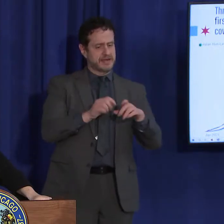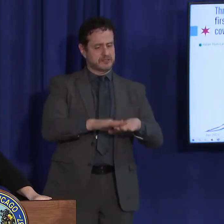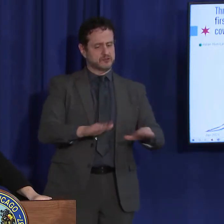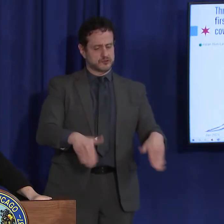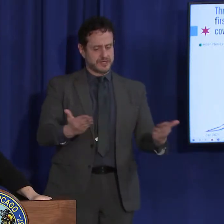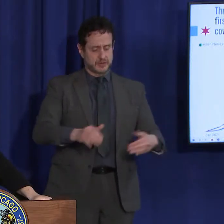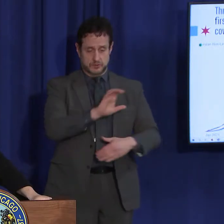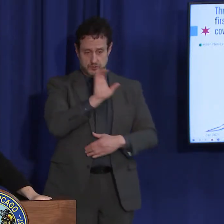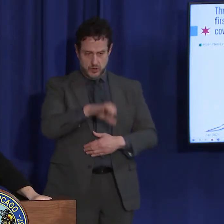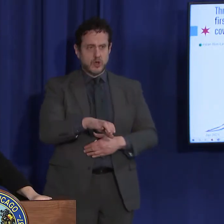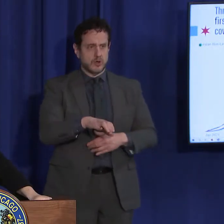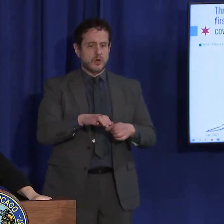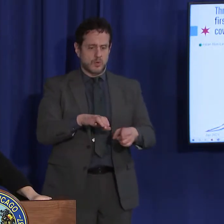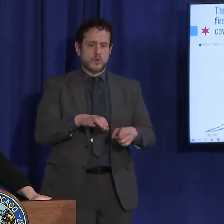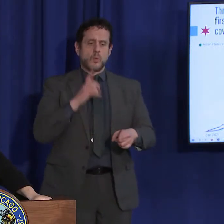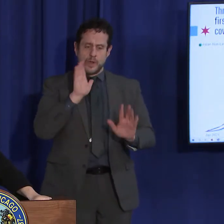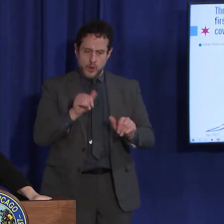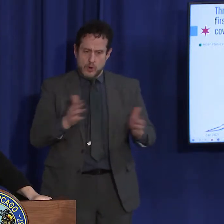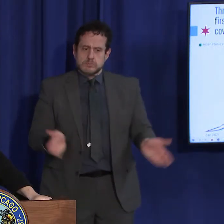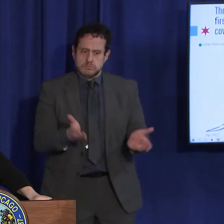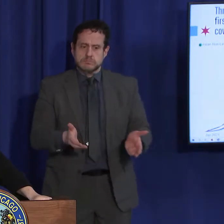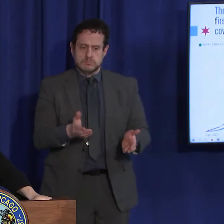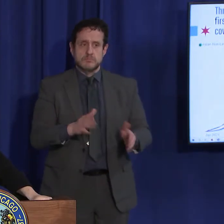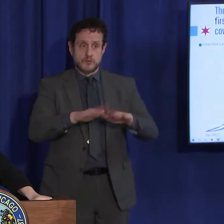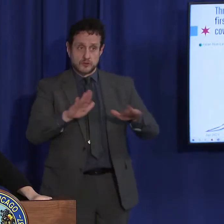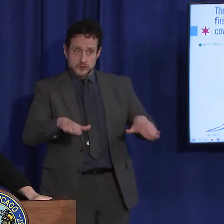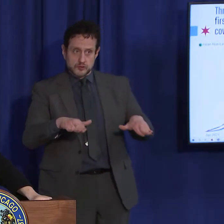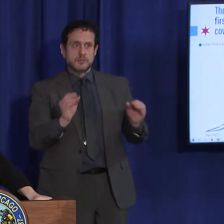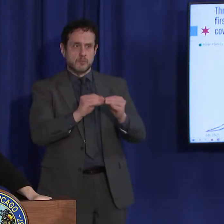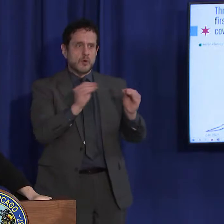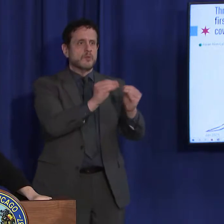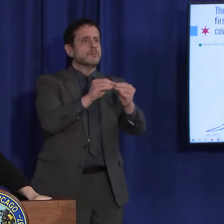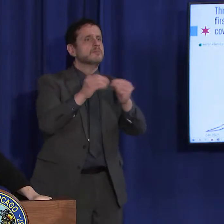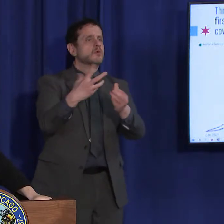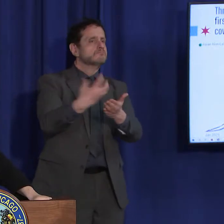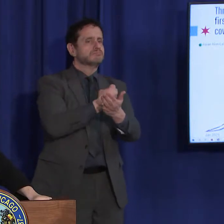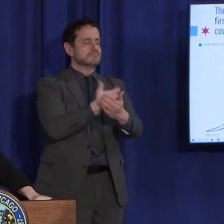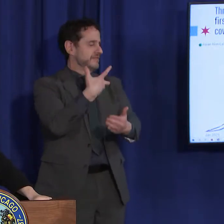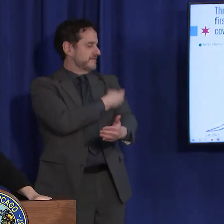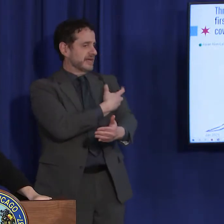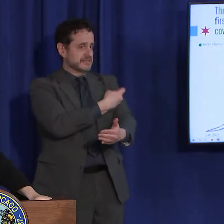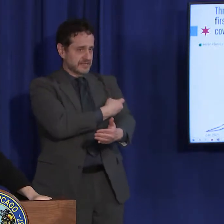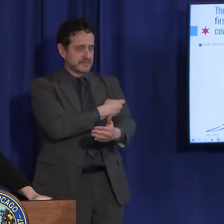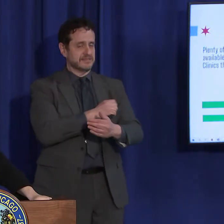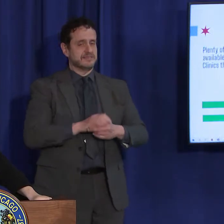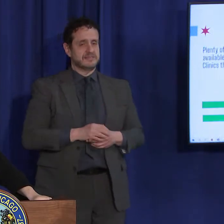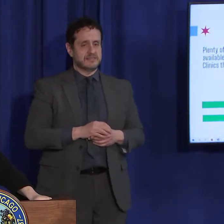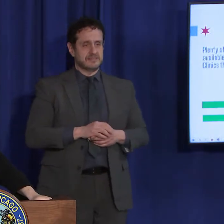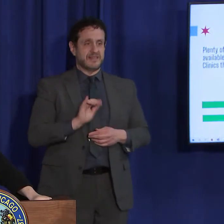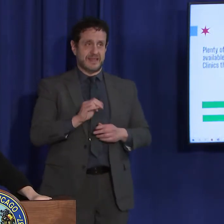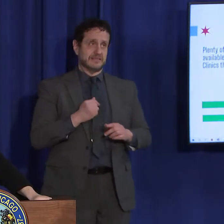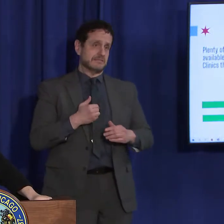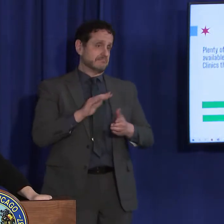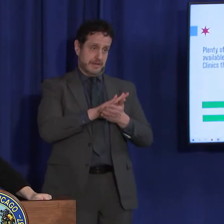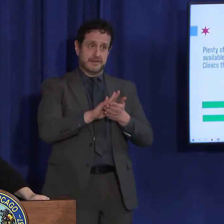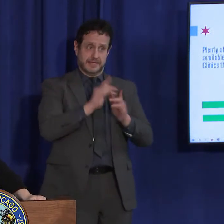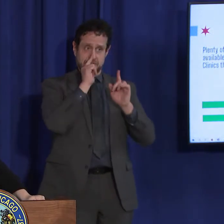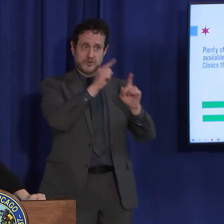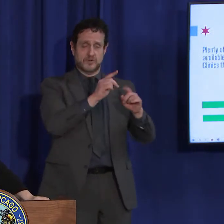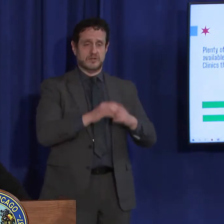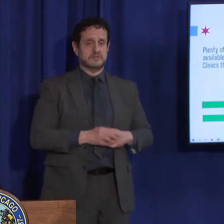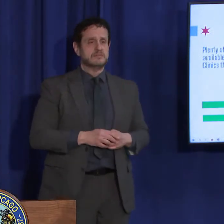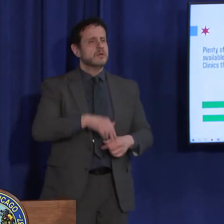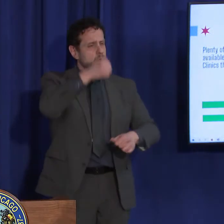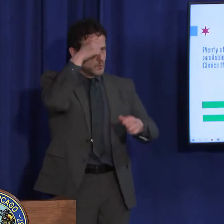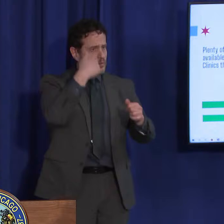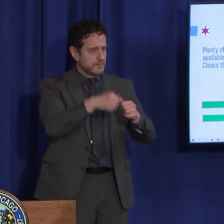I expect to see that number continue to increase as more kids get vaccinated and as the younger kids are eligible, but that's a nice benchmark. I just want to